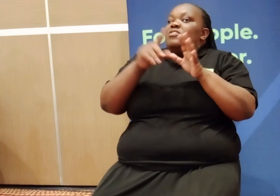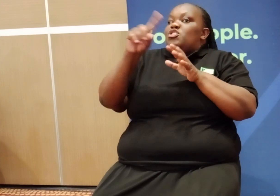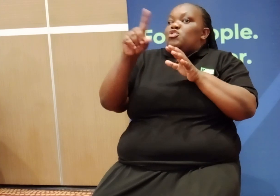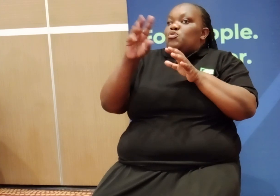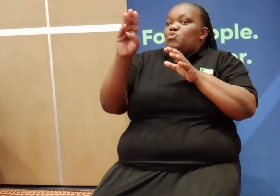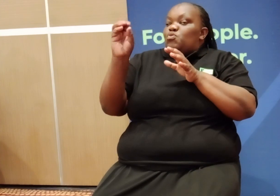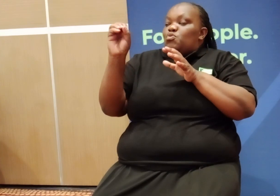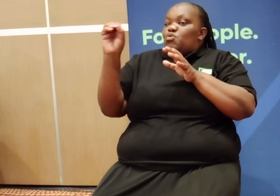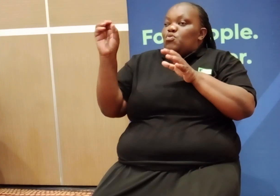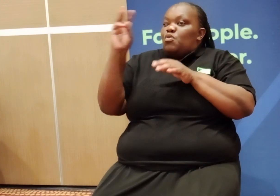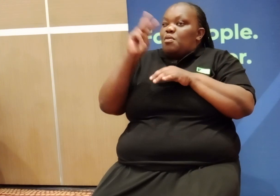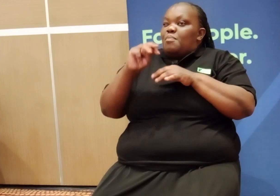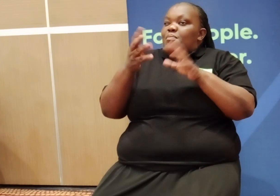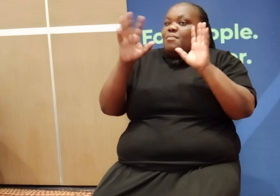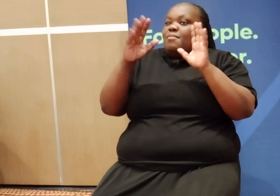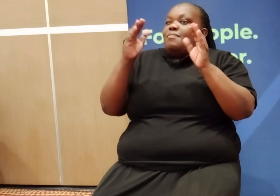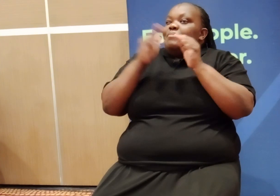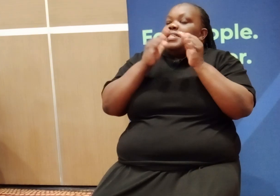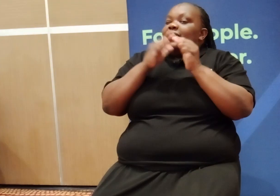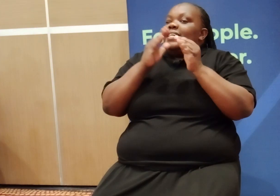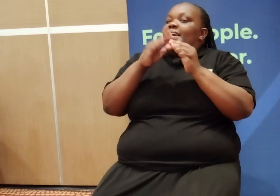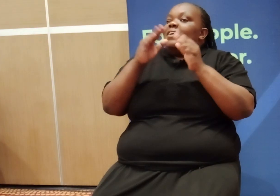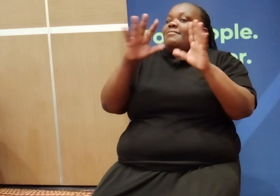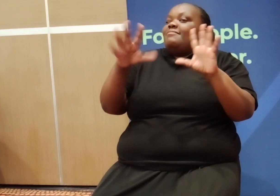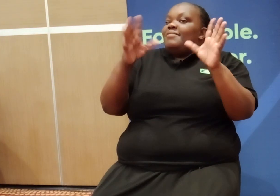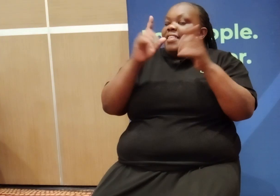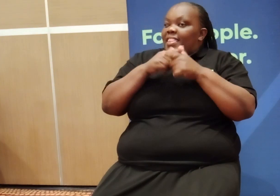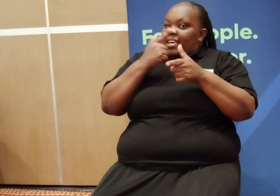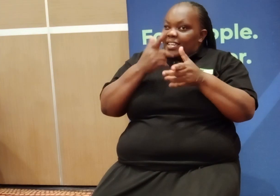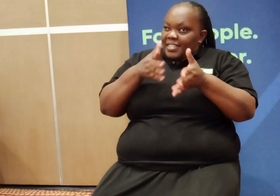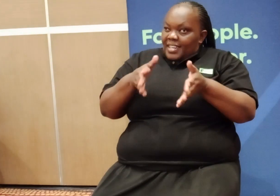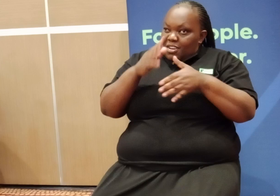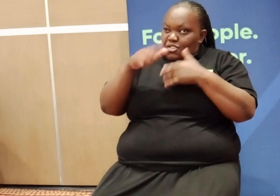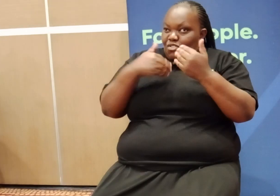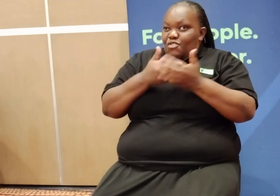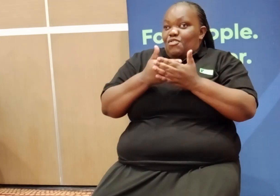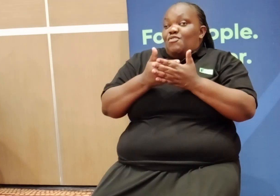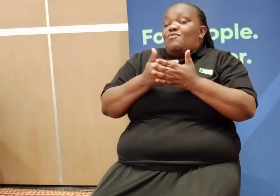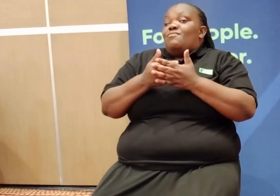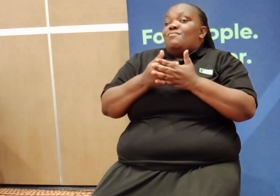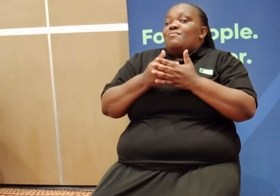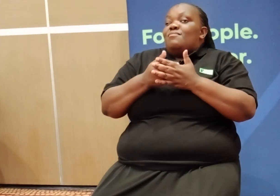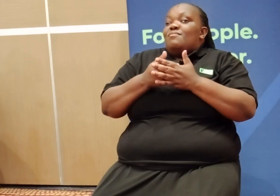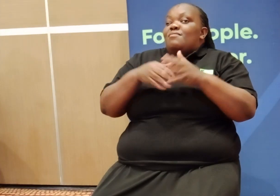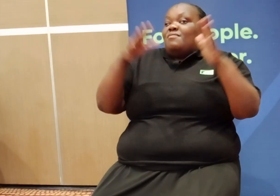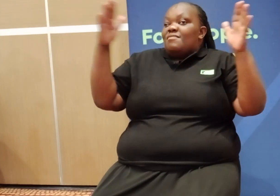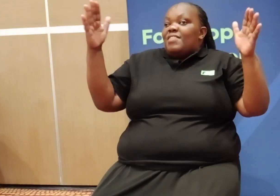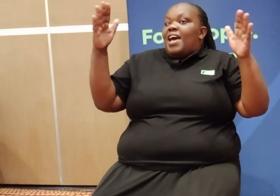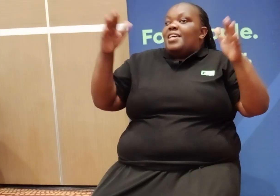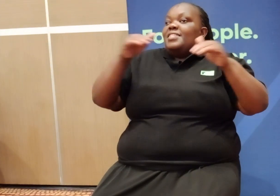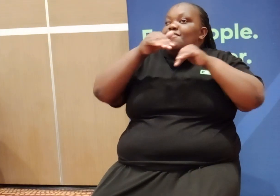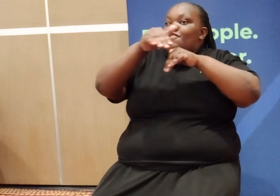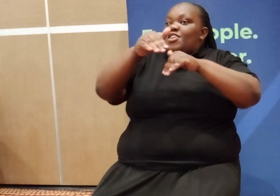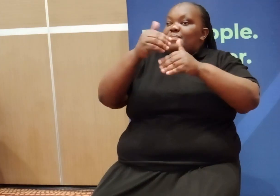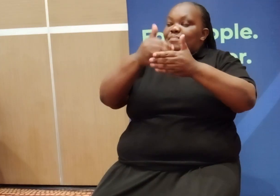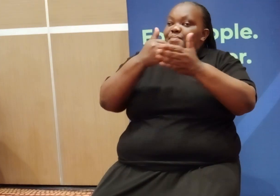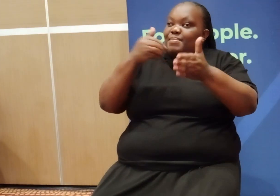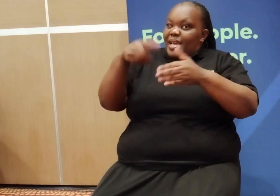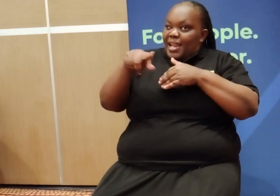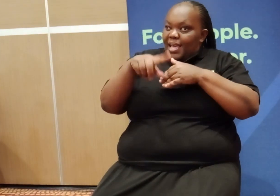for them. LinkedIn, let's clap for them, and also Facebook. So actually, we have a large following behind us, and so